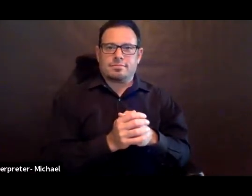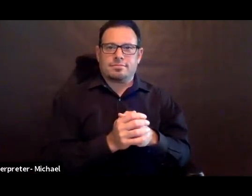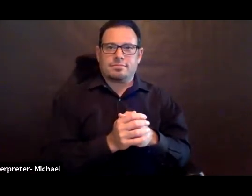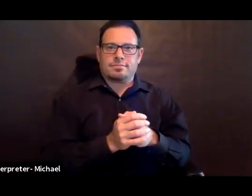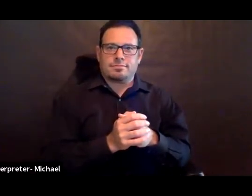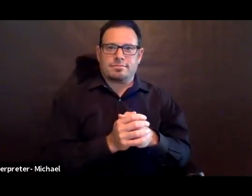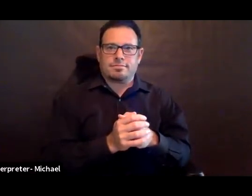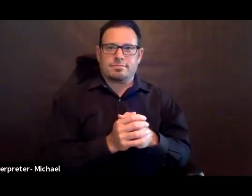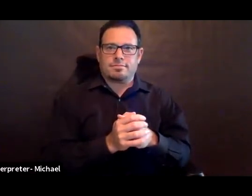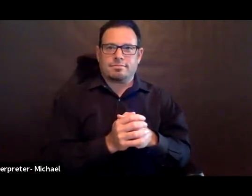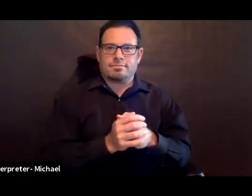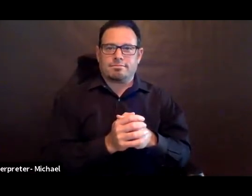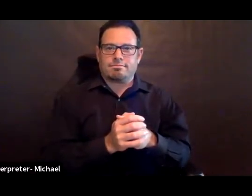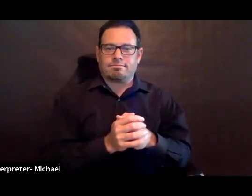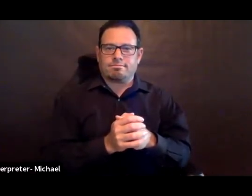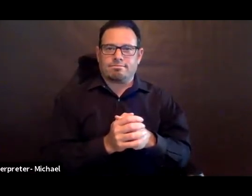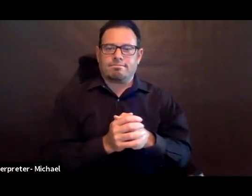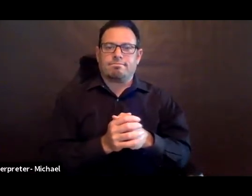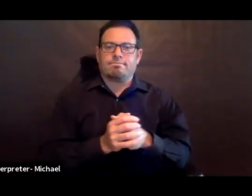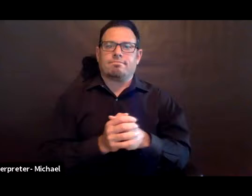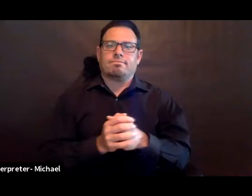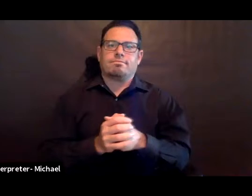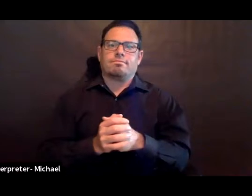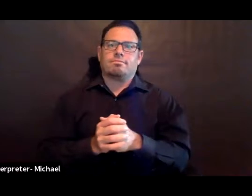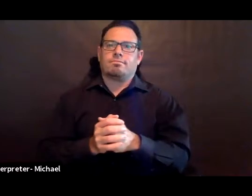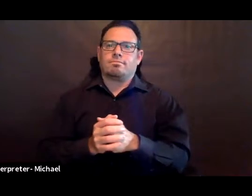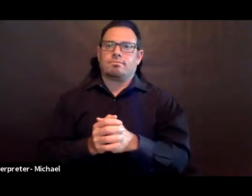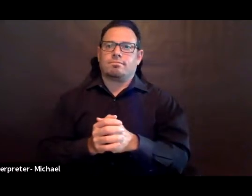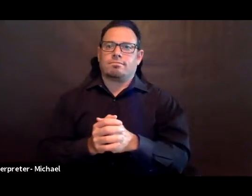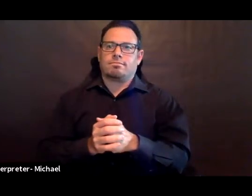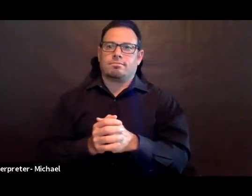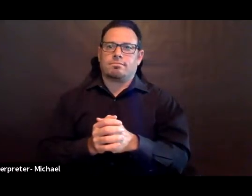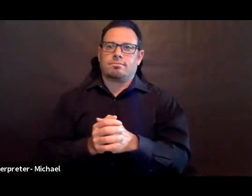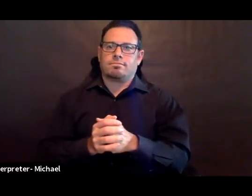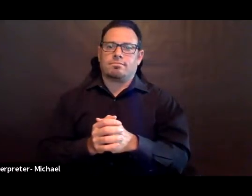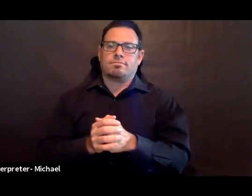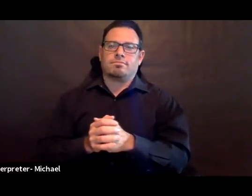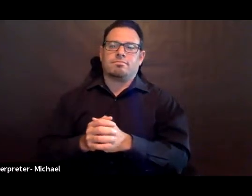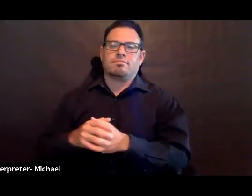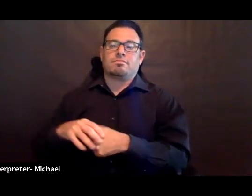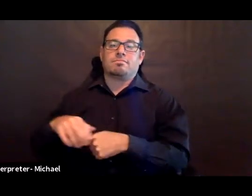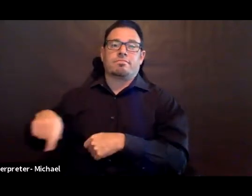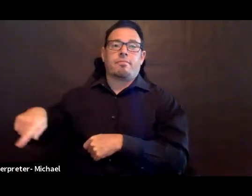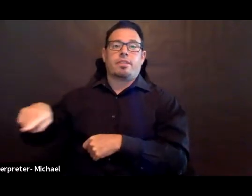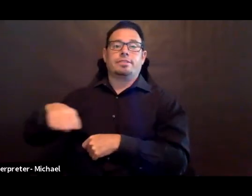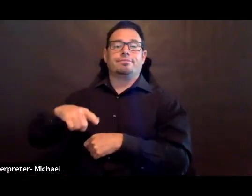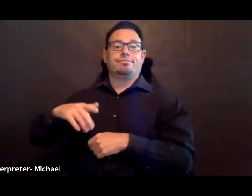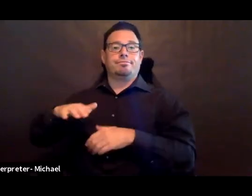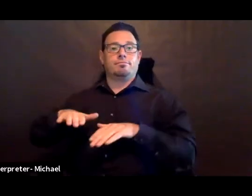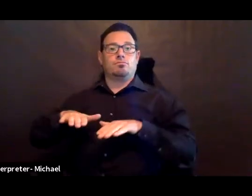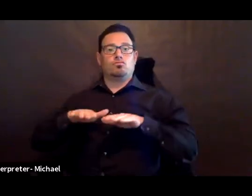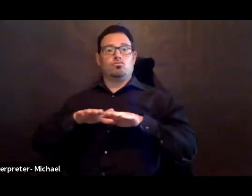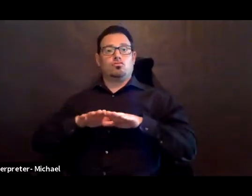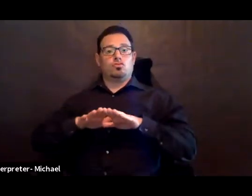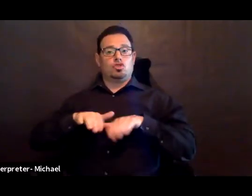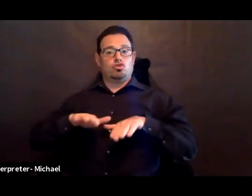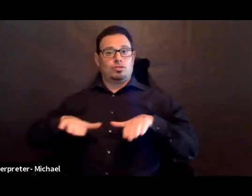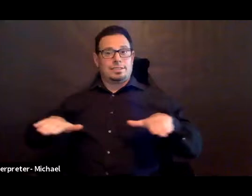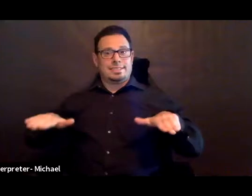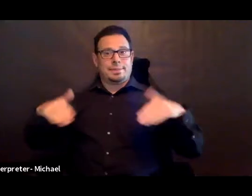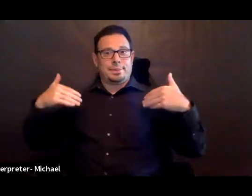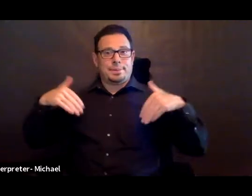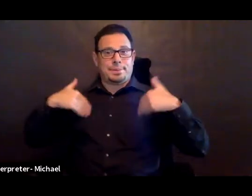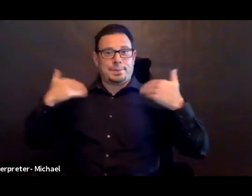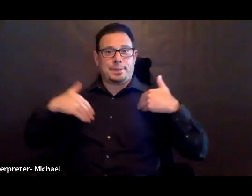for instance, children under 12 who are not yet eligible to get the vaccine, or those whose immune systems can't build that protective